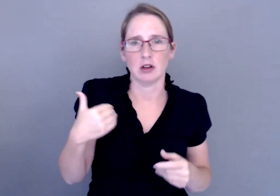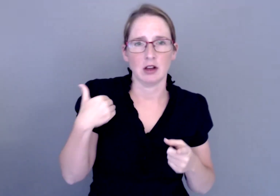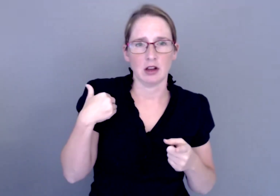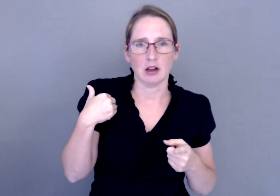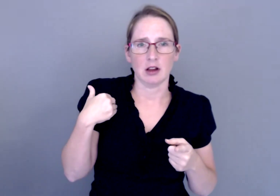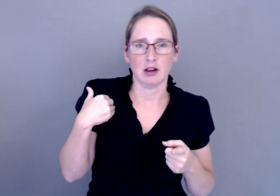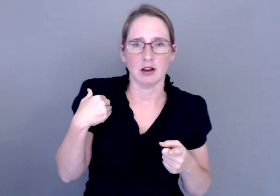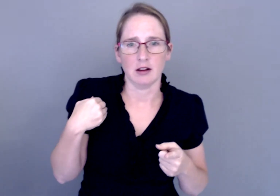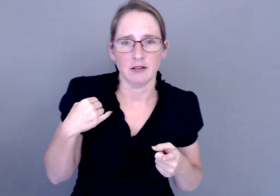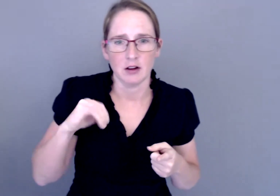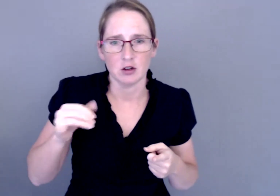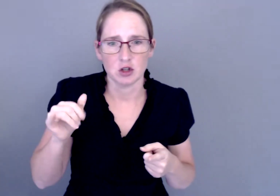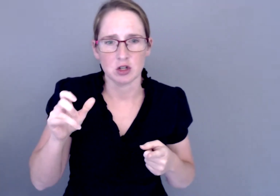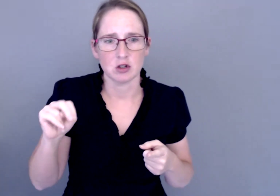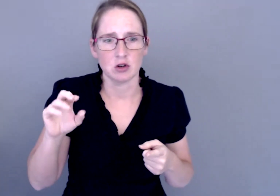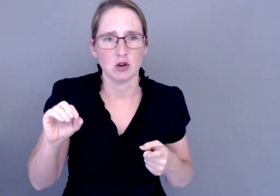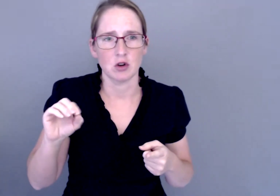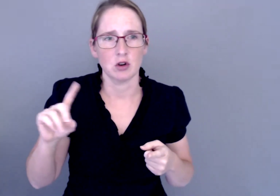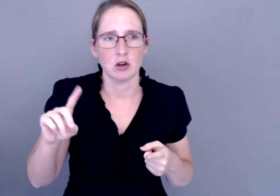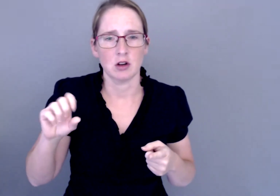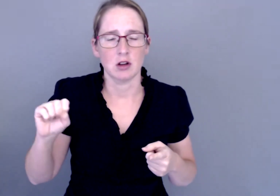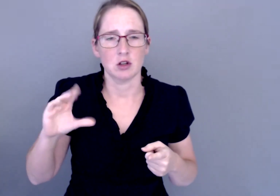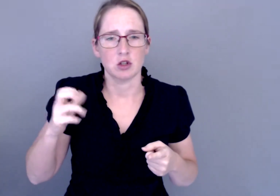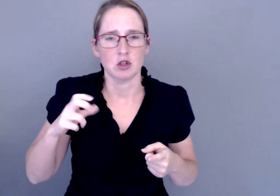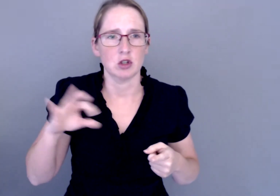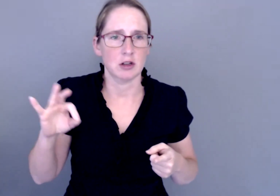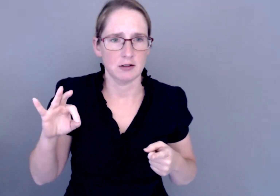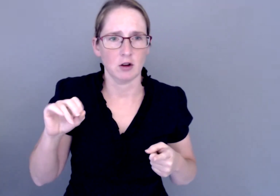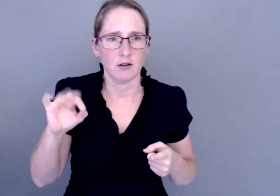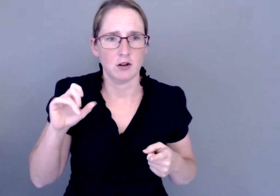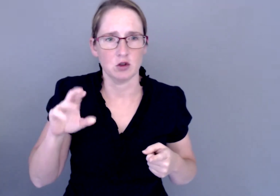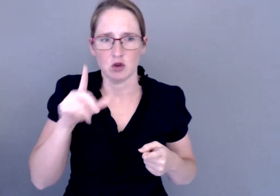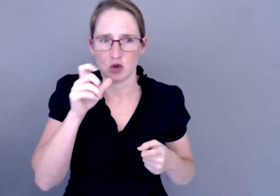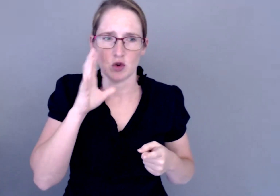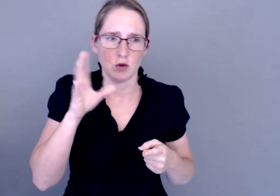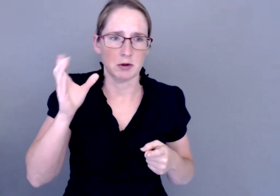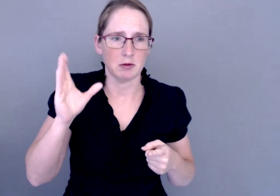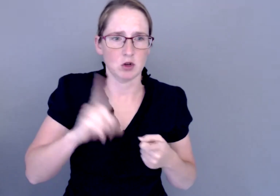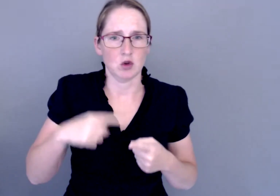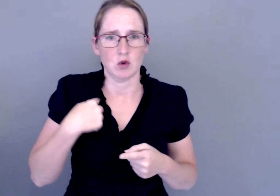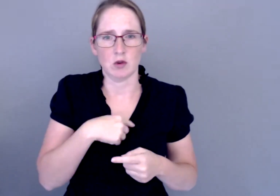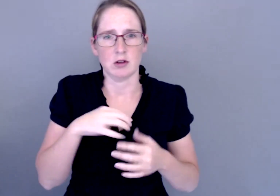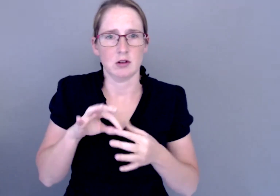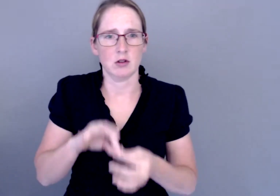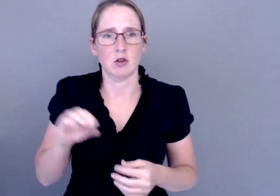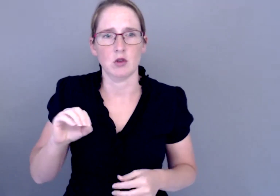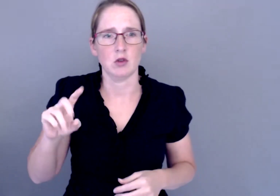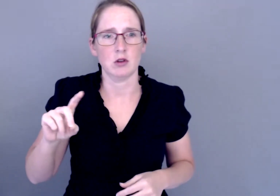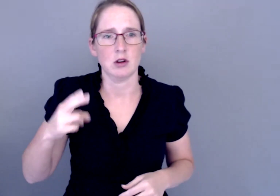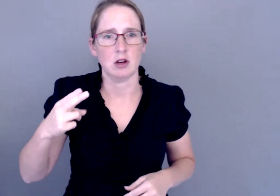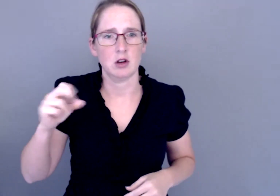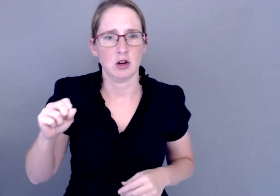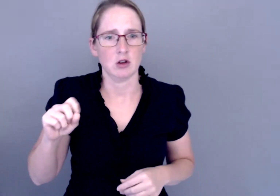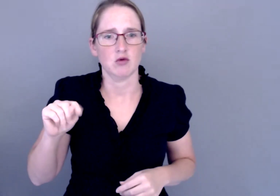Sherelle Jackson, the ODHS Chief Service Delivery Officer, who's going to be presenting to us on the ODHS